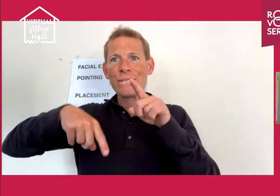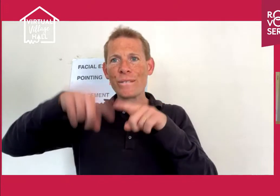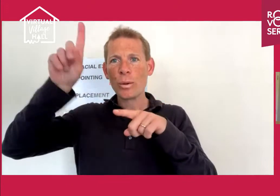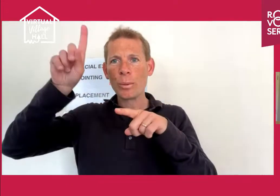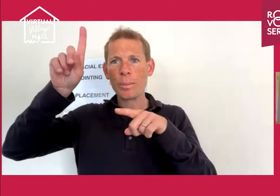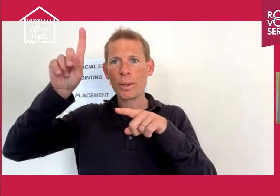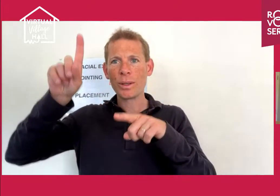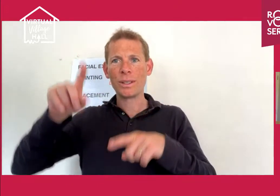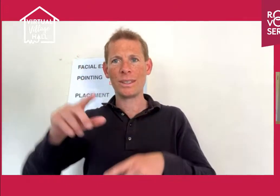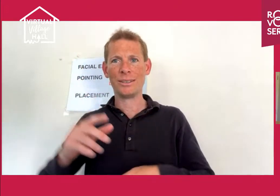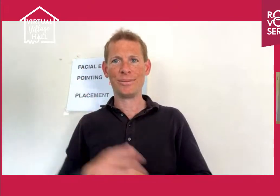He loves football.